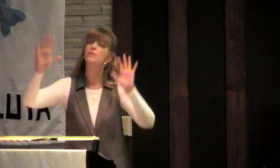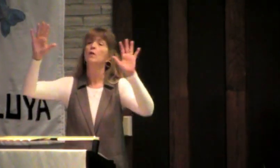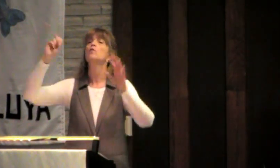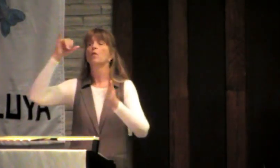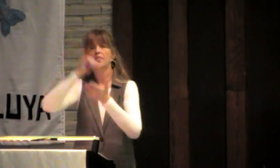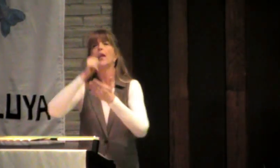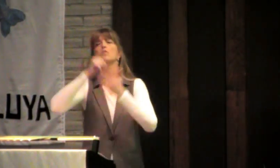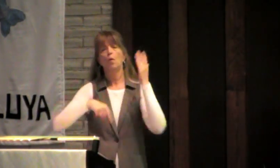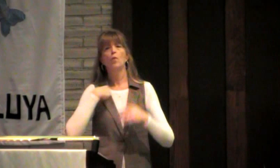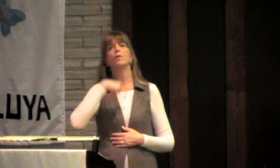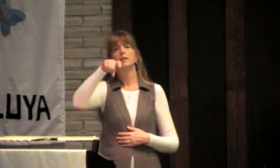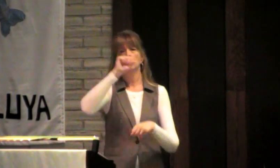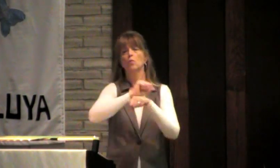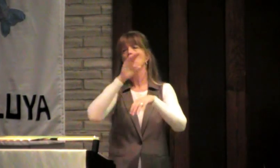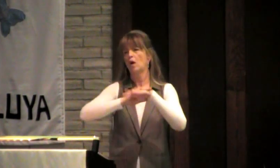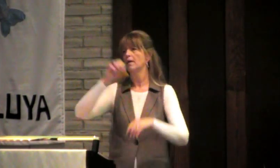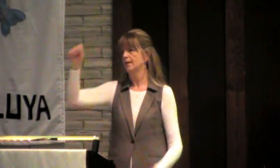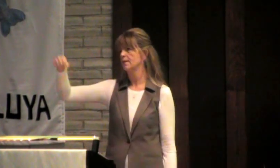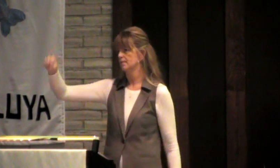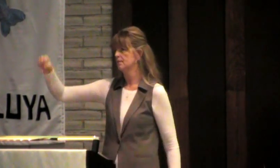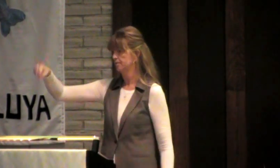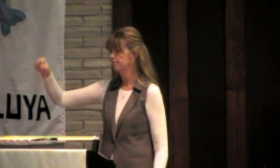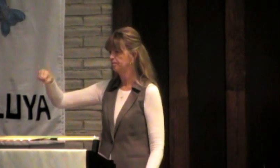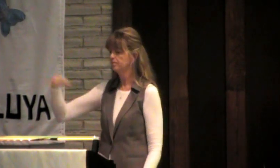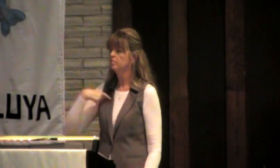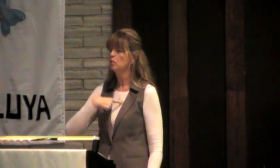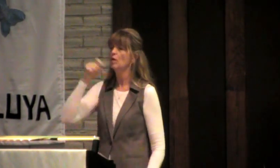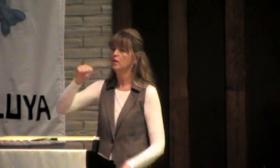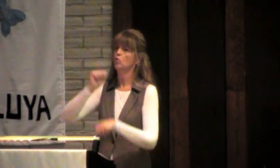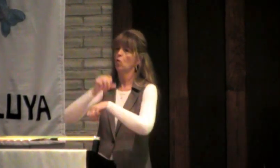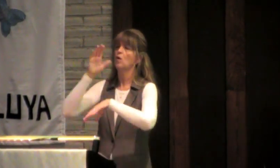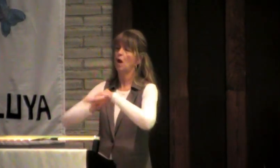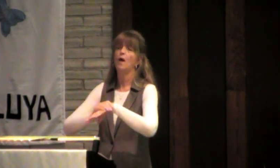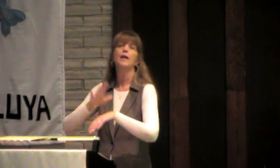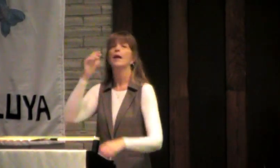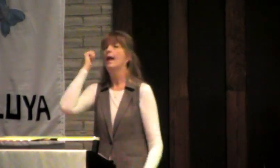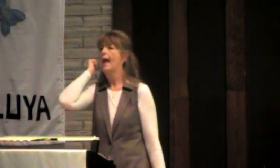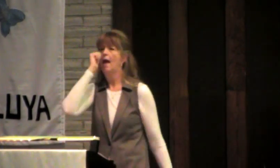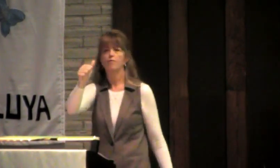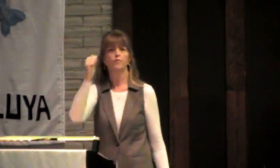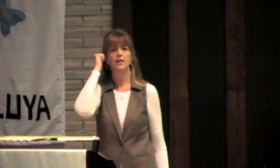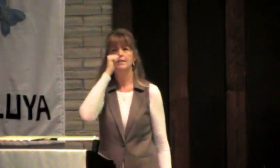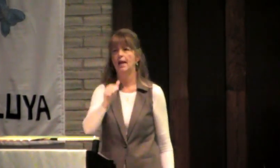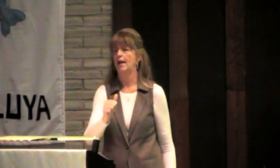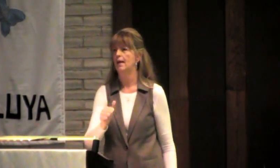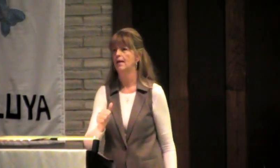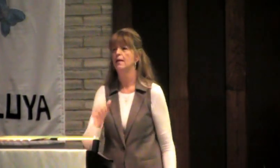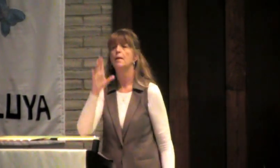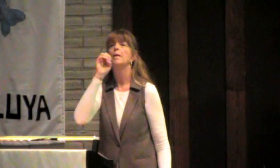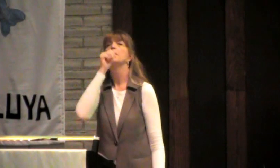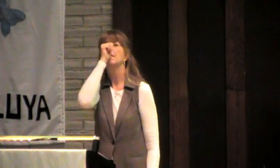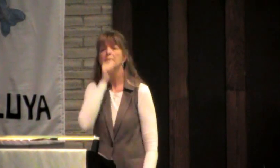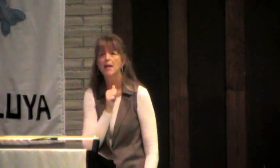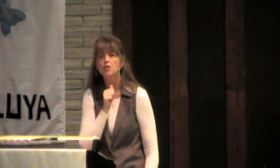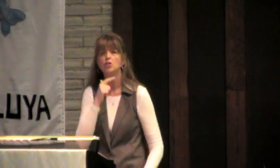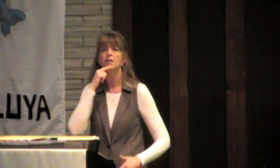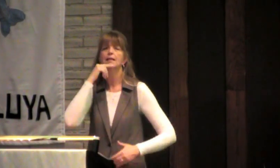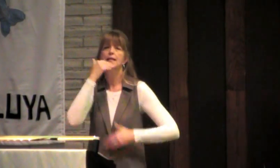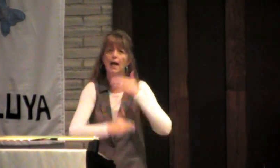out. So that's what we need to work on. Yes, we need to work on that every day. We need to